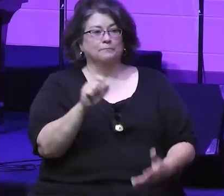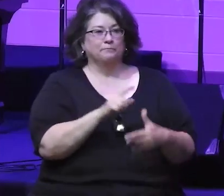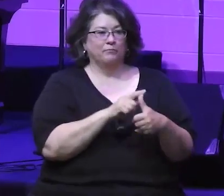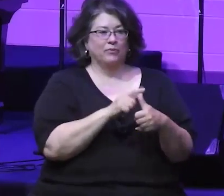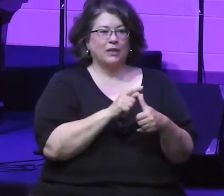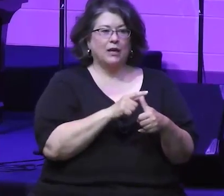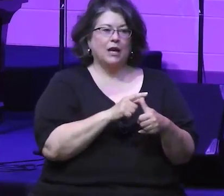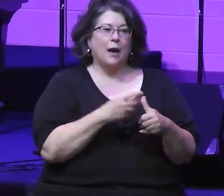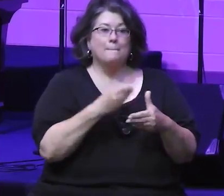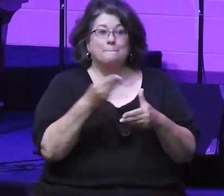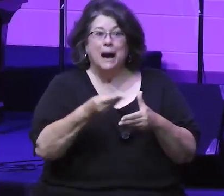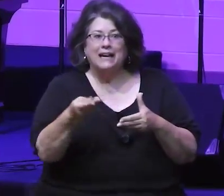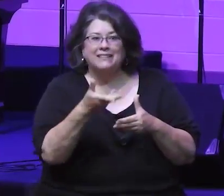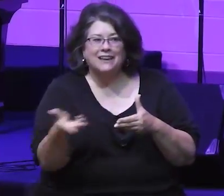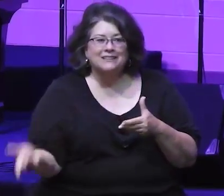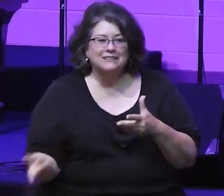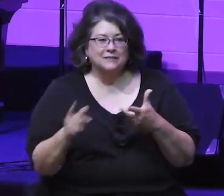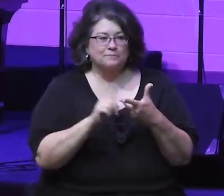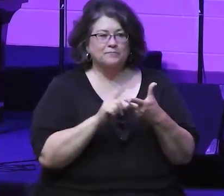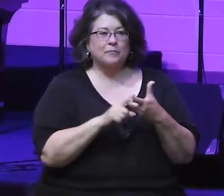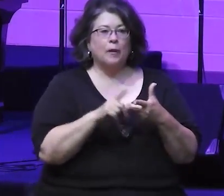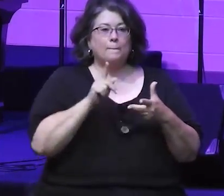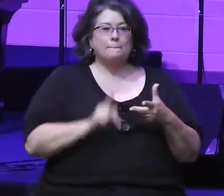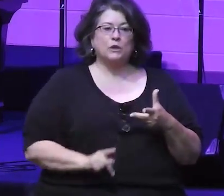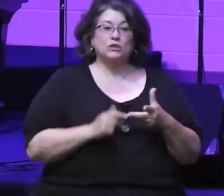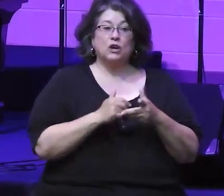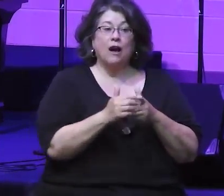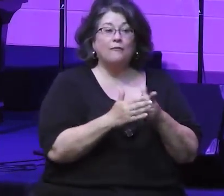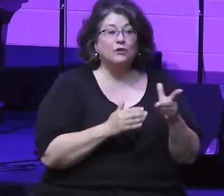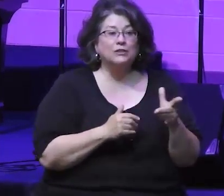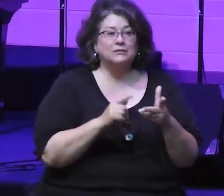personal comfort, and comparison.